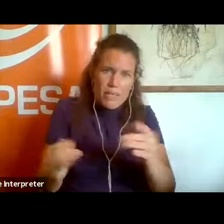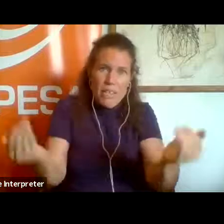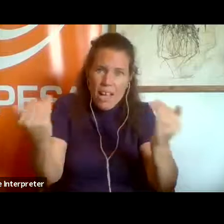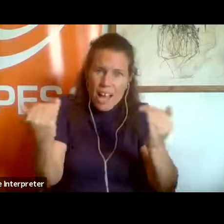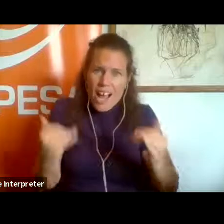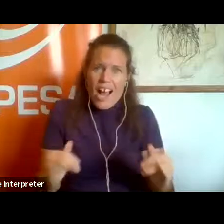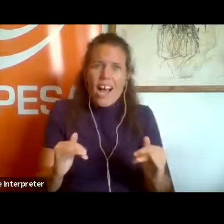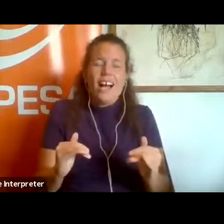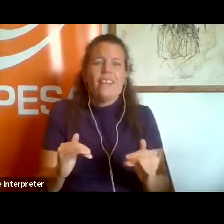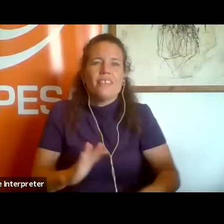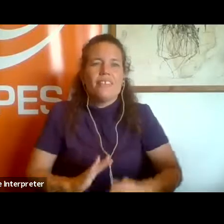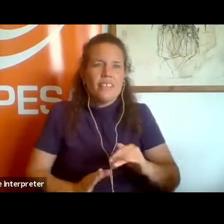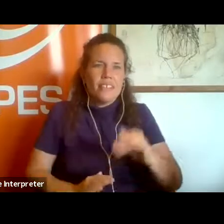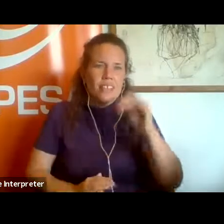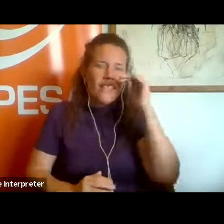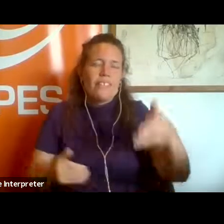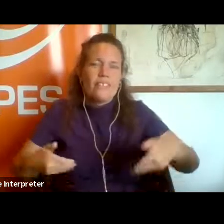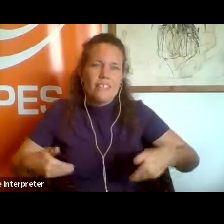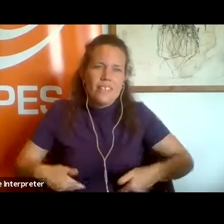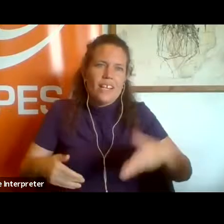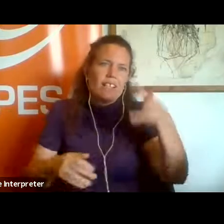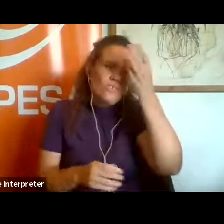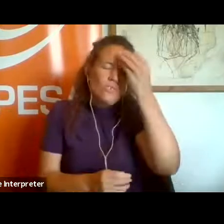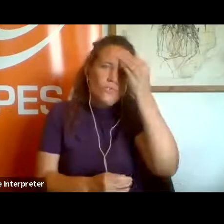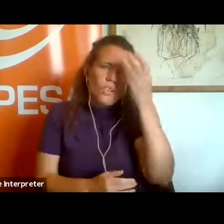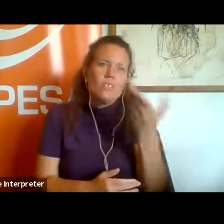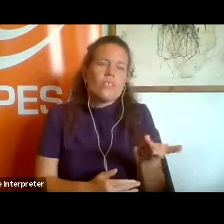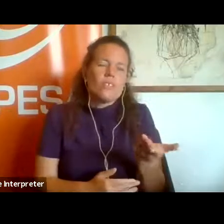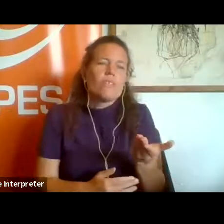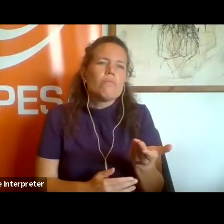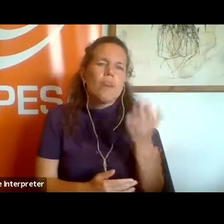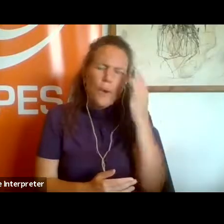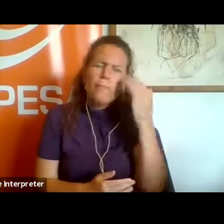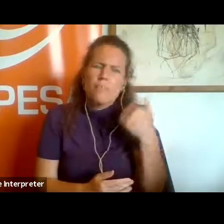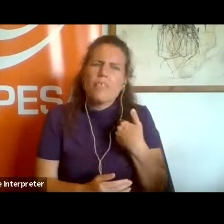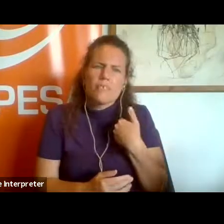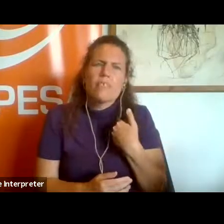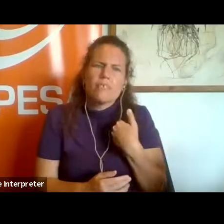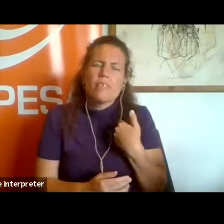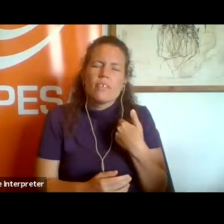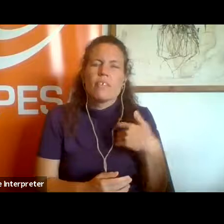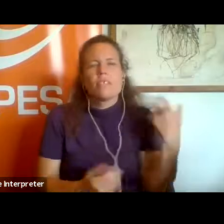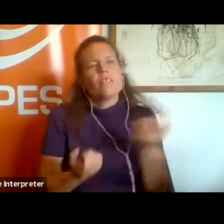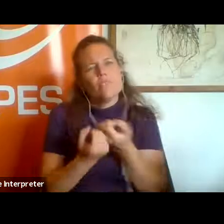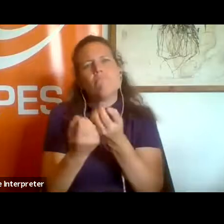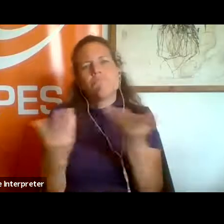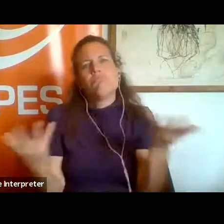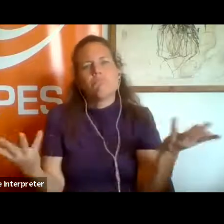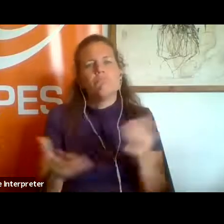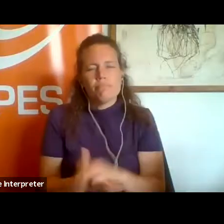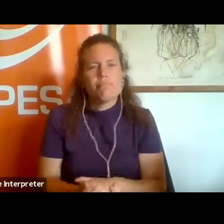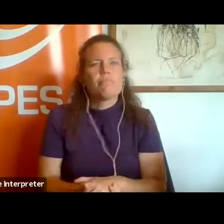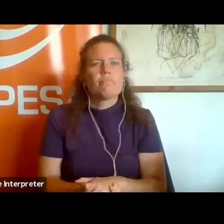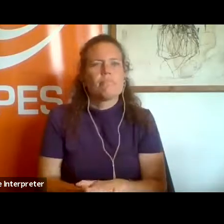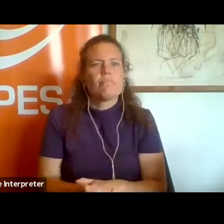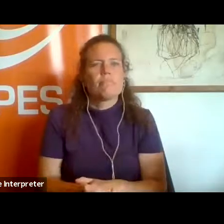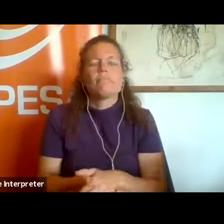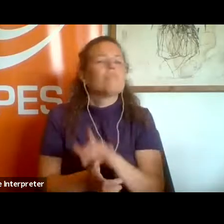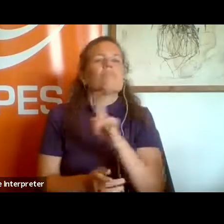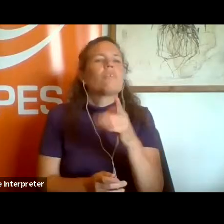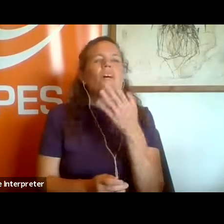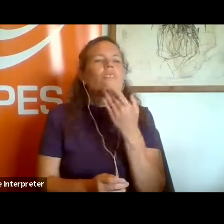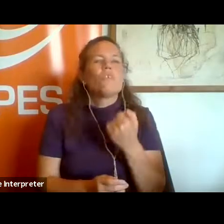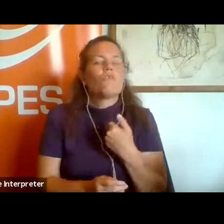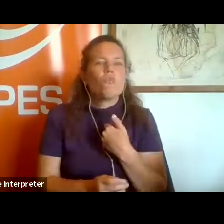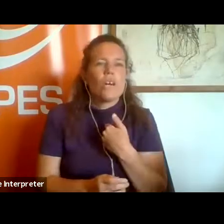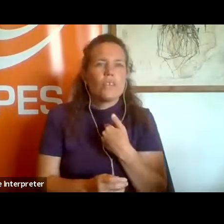students. So yeah, I think not to be an alarmist. I think I definitely don't want the message of this talk to